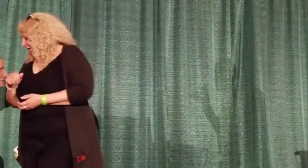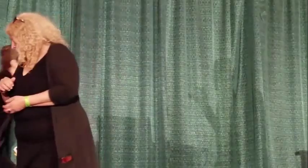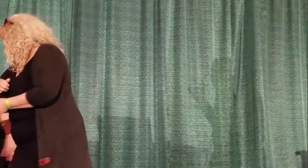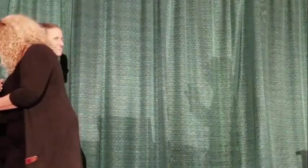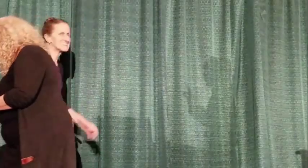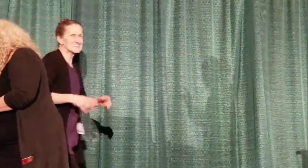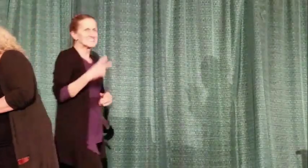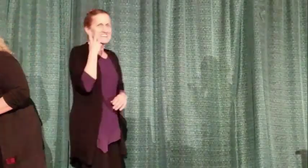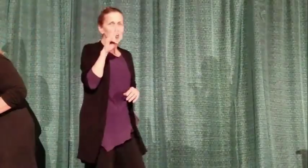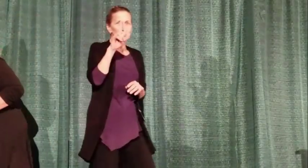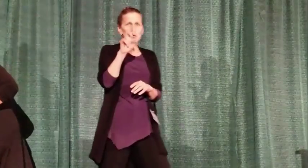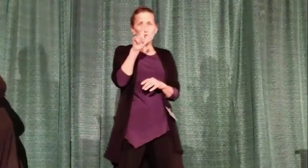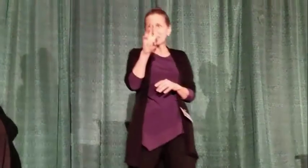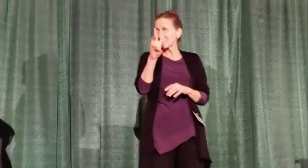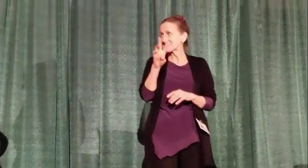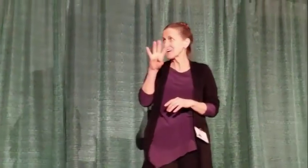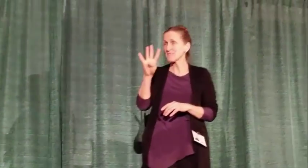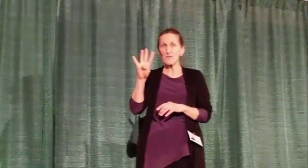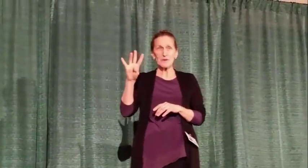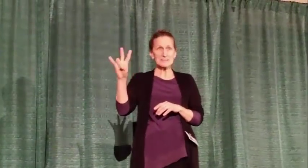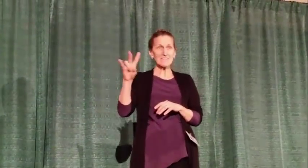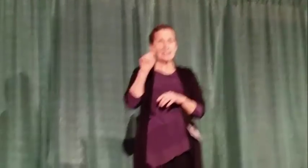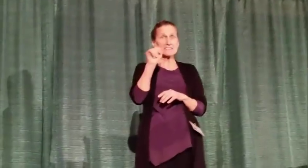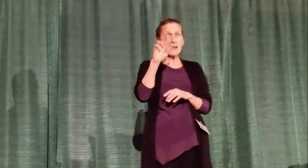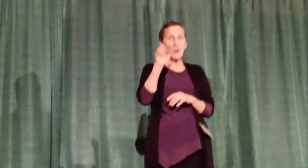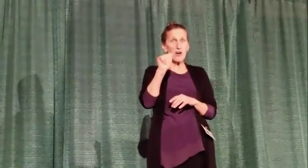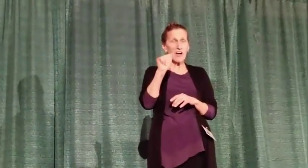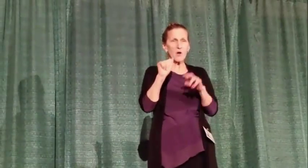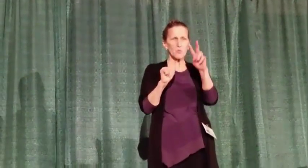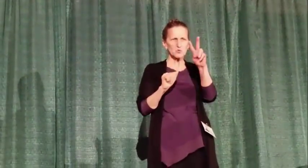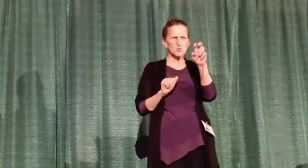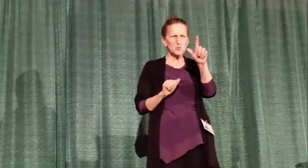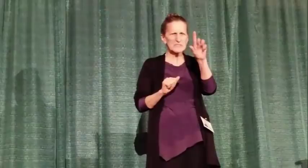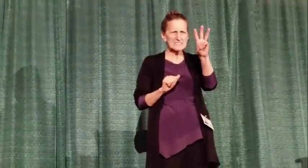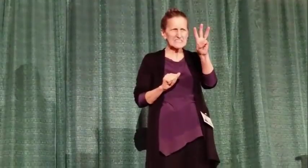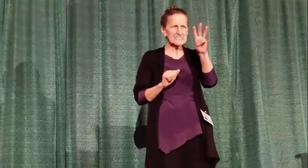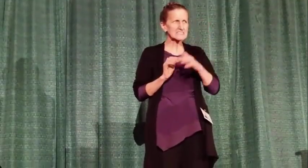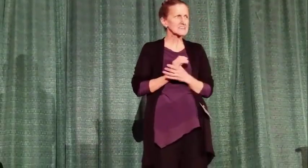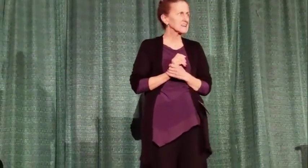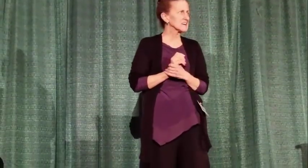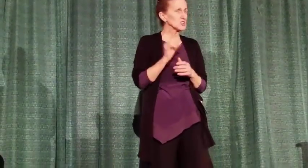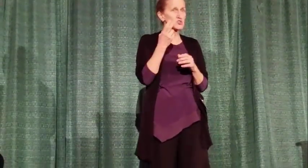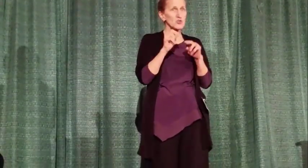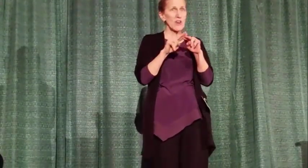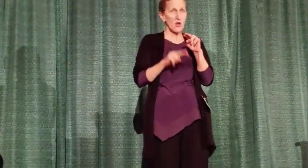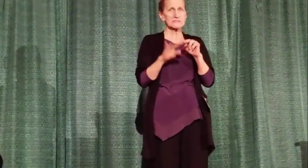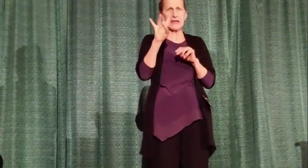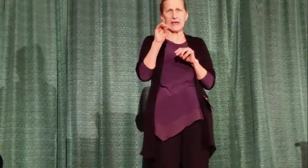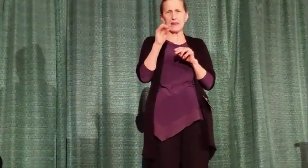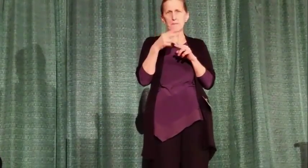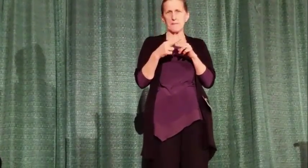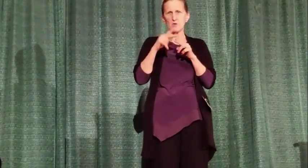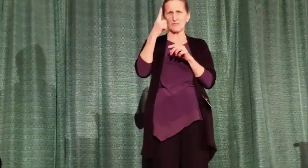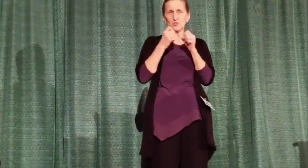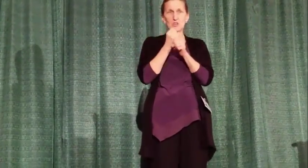226, 447? Tara weighed 226. She lost 80 pounds in the first